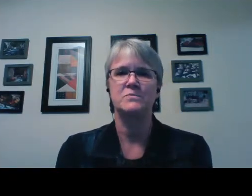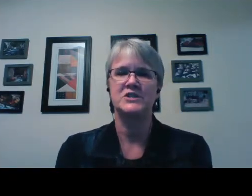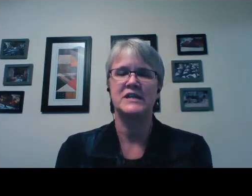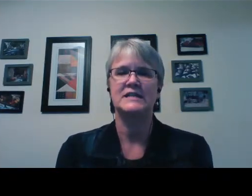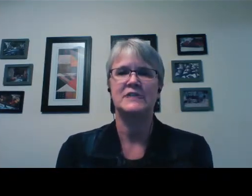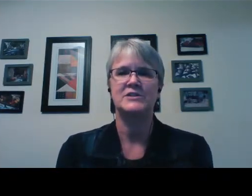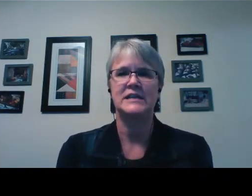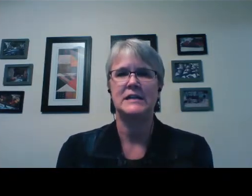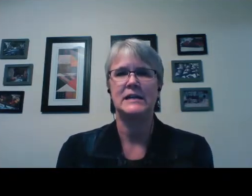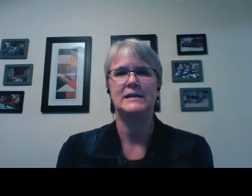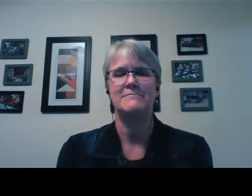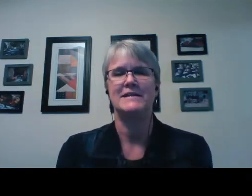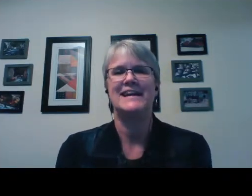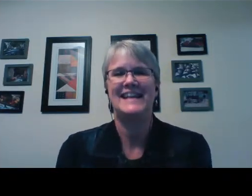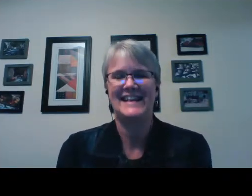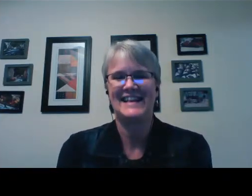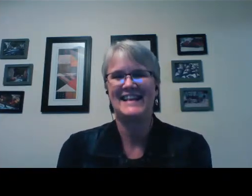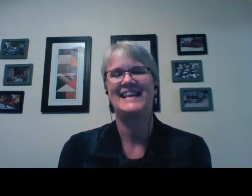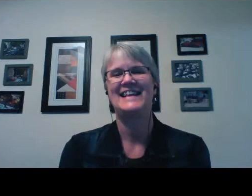She said Zoom GSLT.